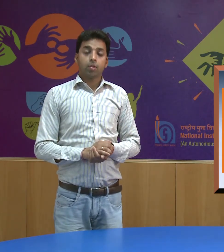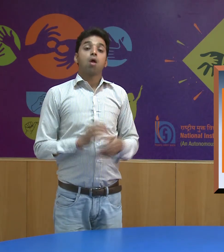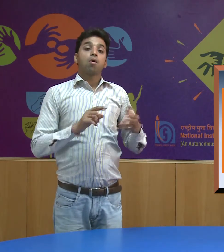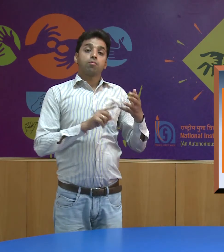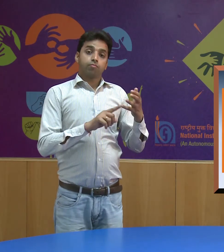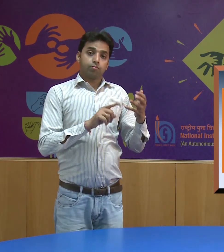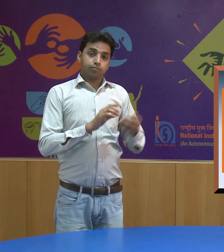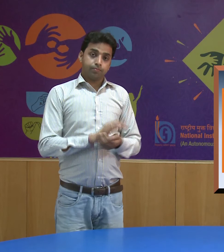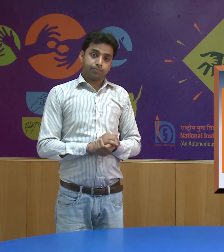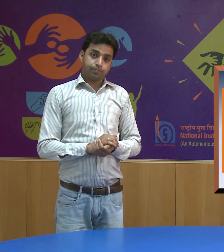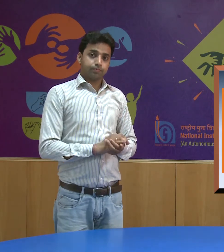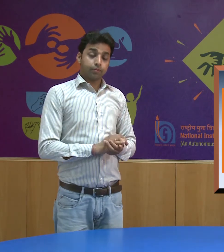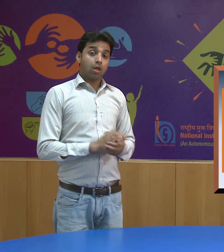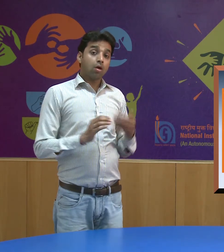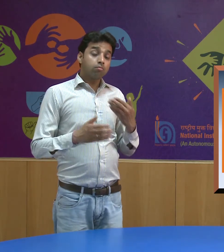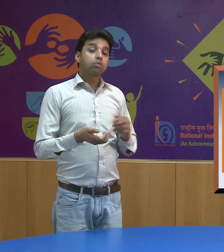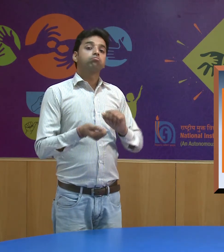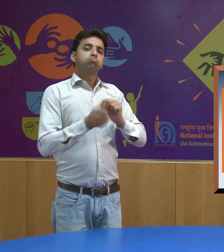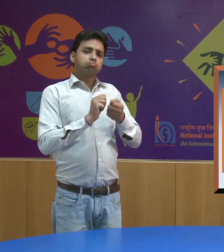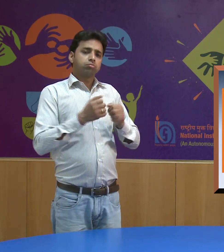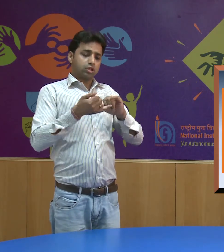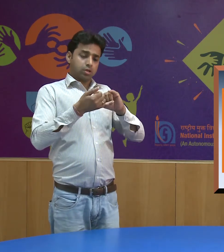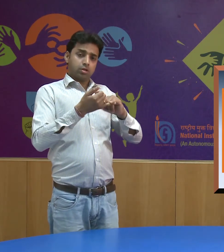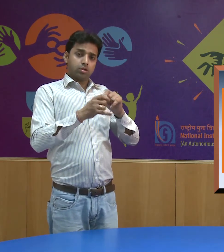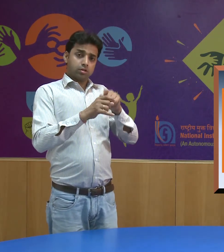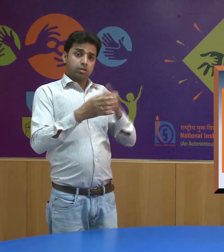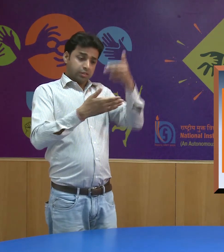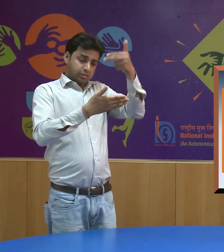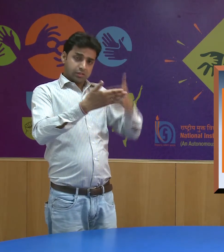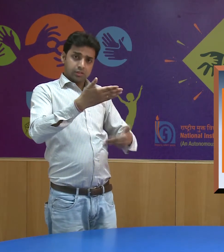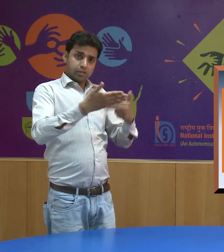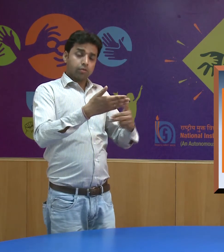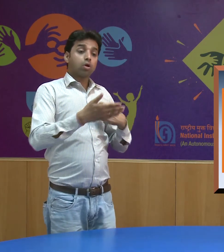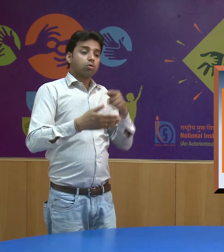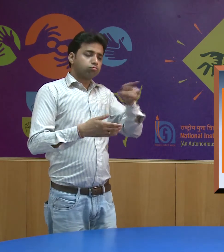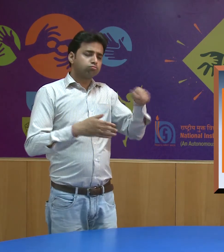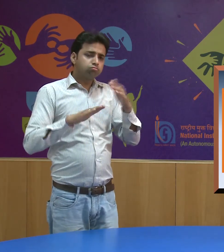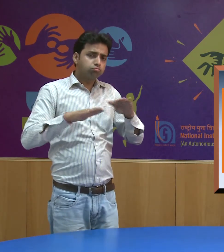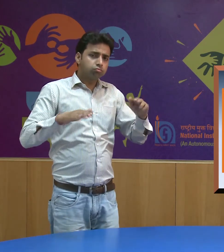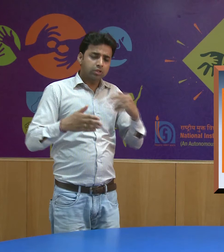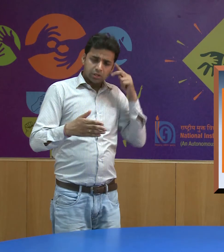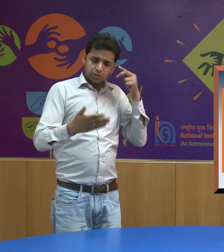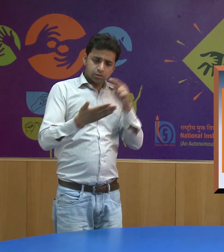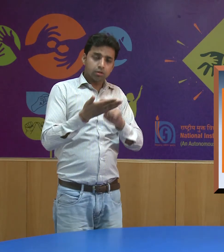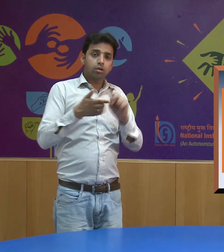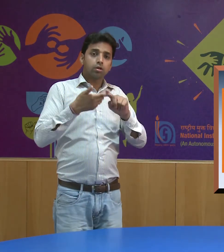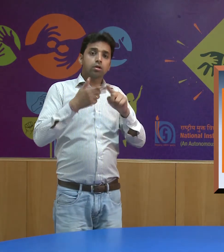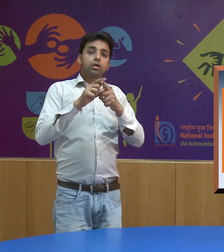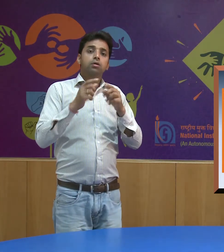Point 4. By changing the syllabus according to the needs of the student, so that children will learn